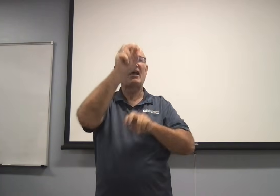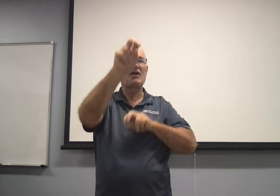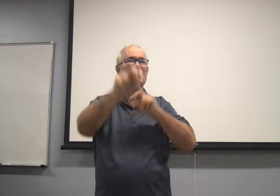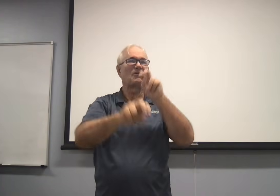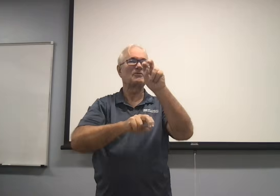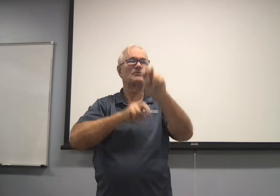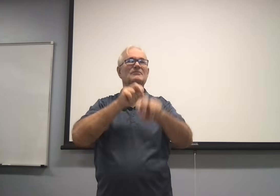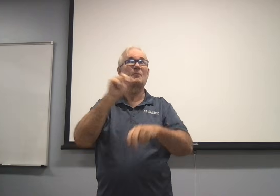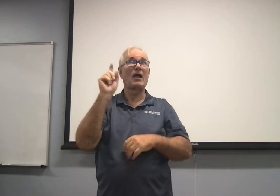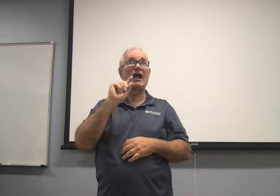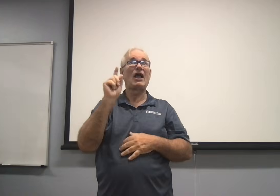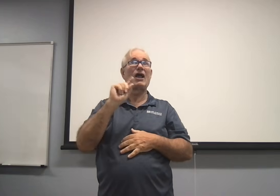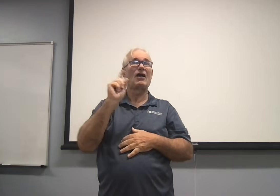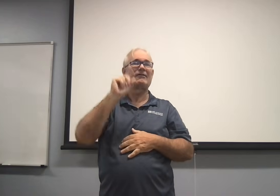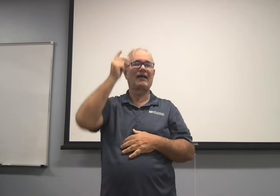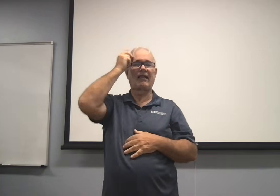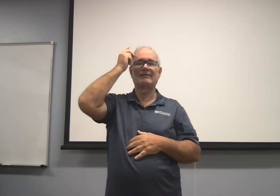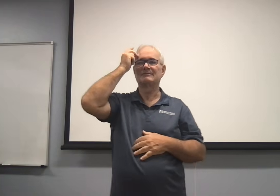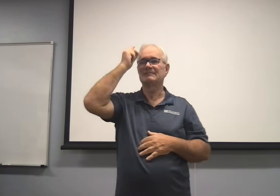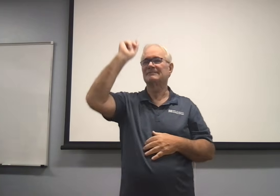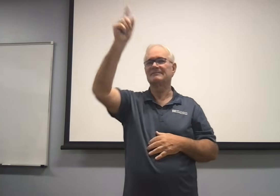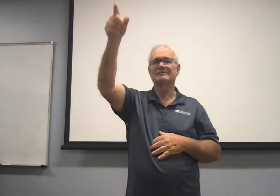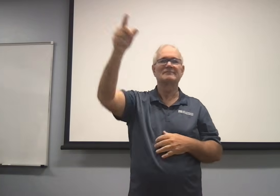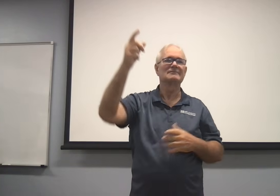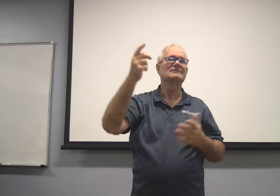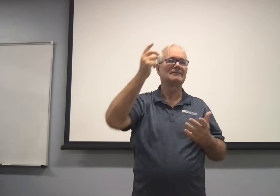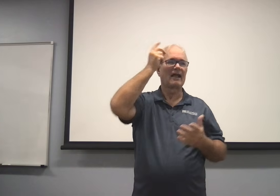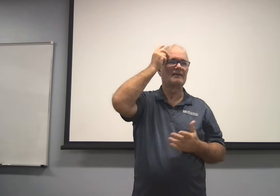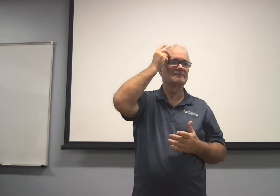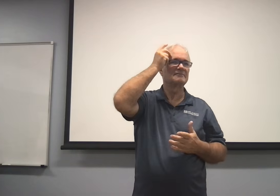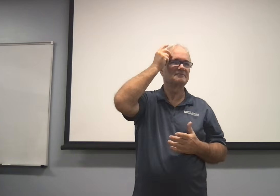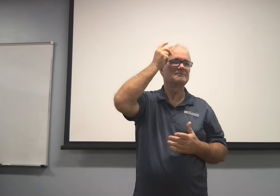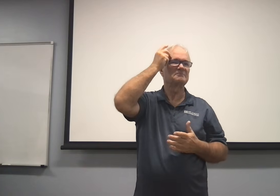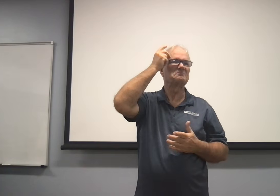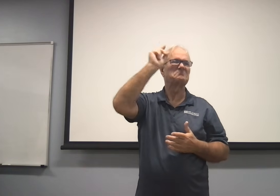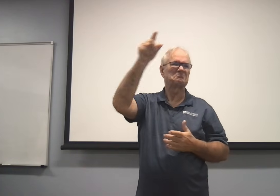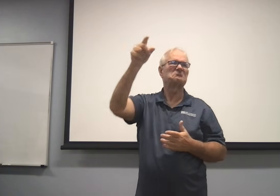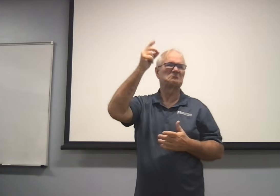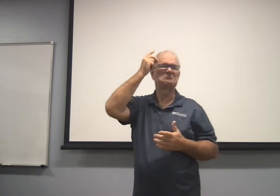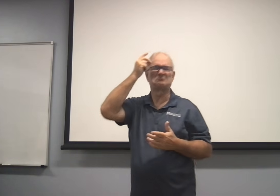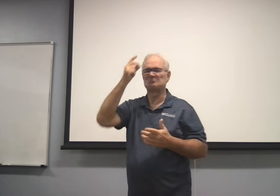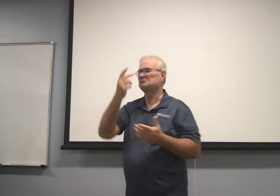sign state and fair, and it's typically in Dallas.